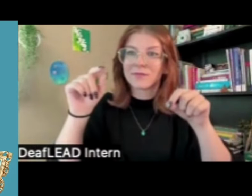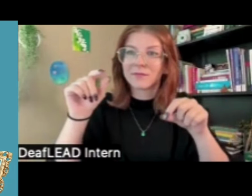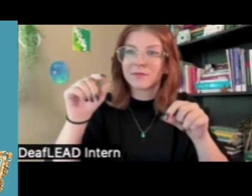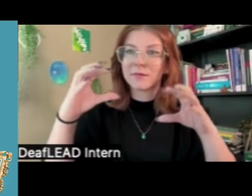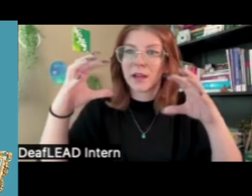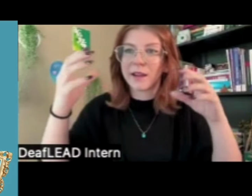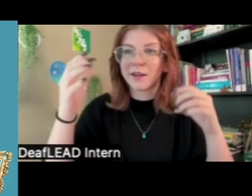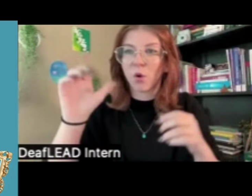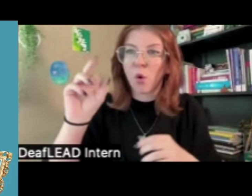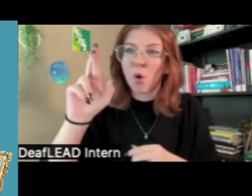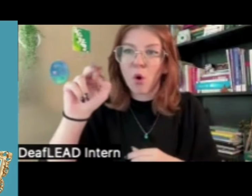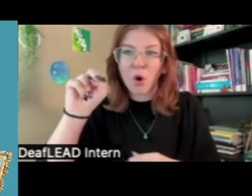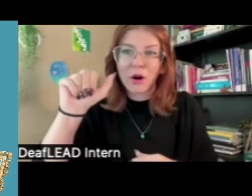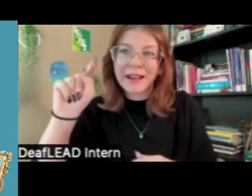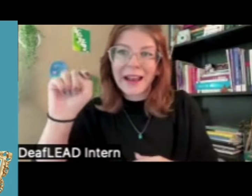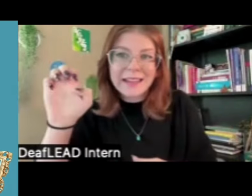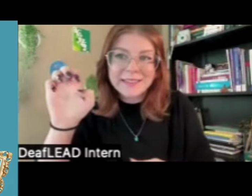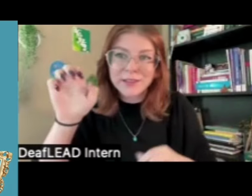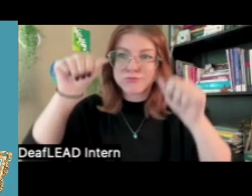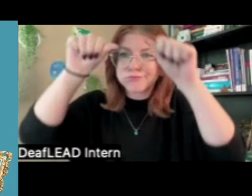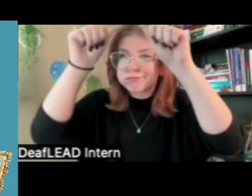with different shapes.